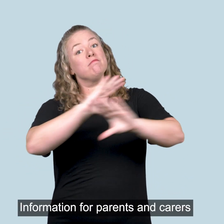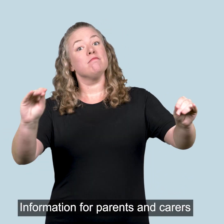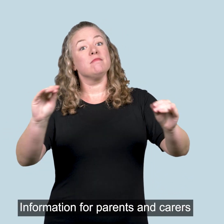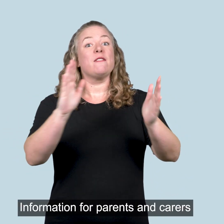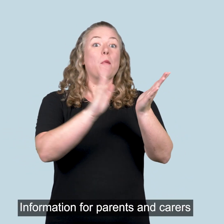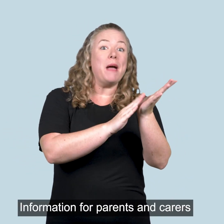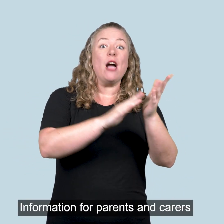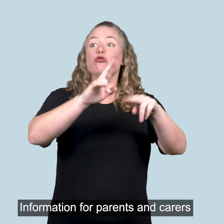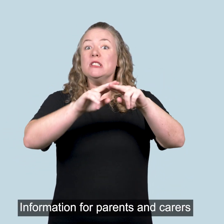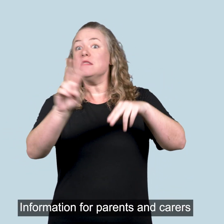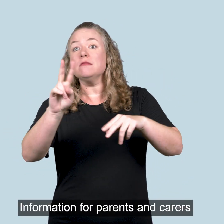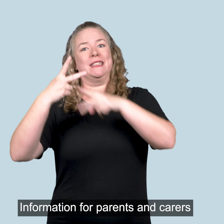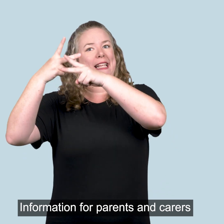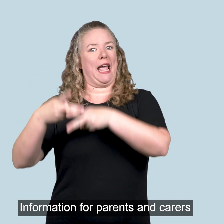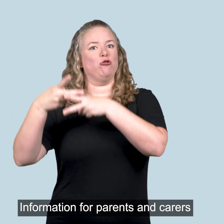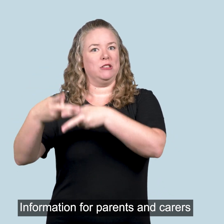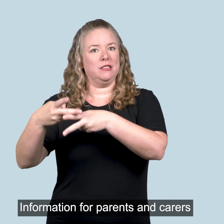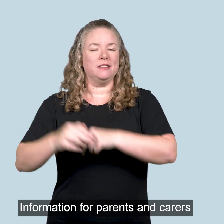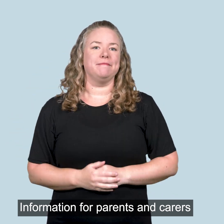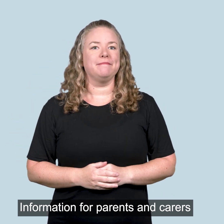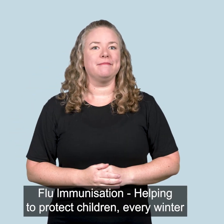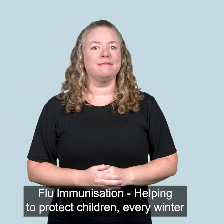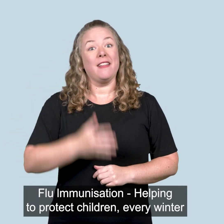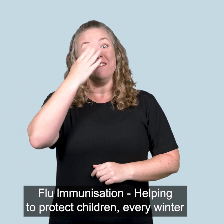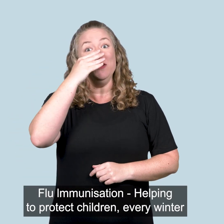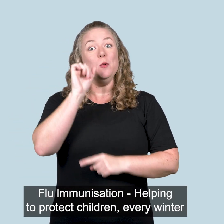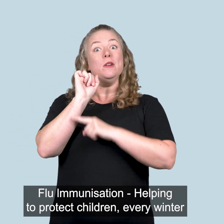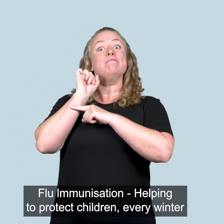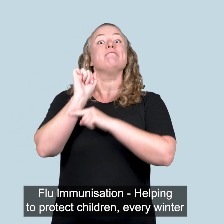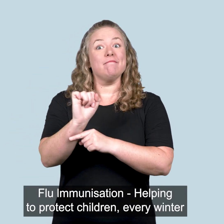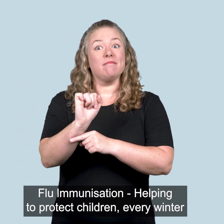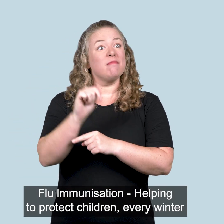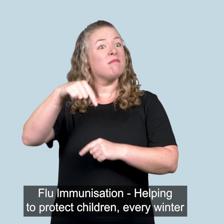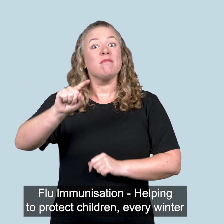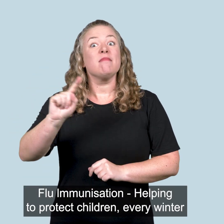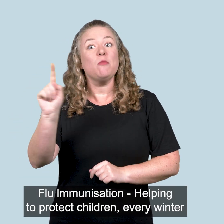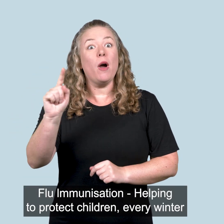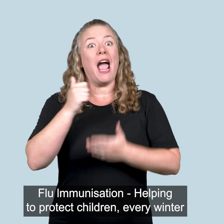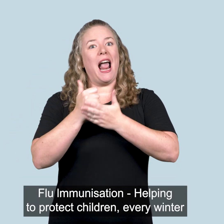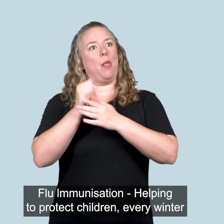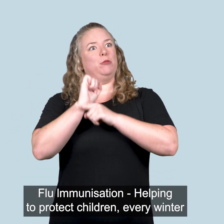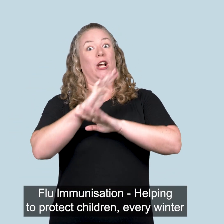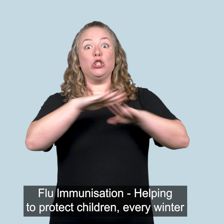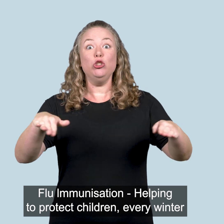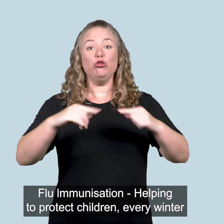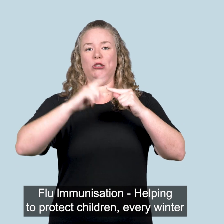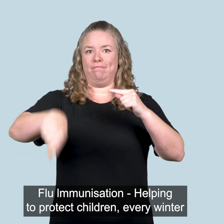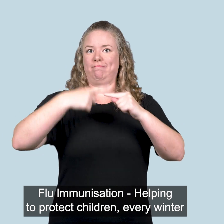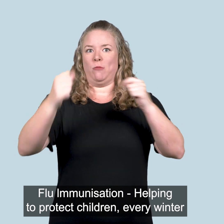parents and carers. Flu immunisation. Helping to protect children every